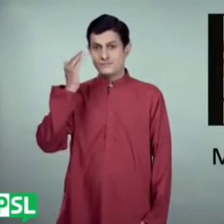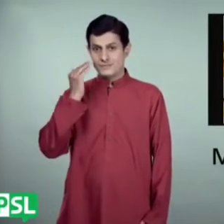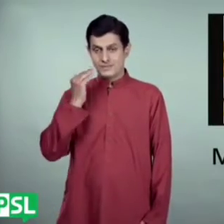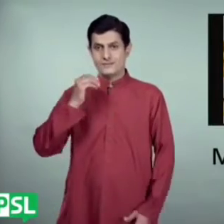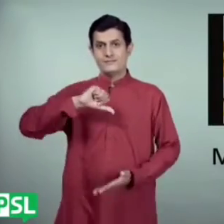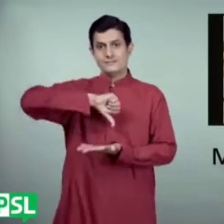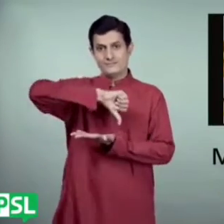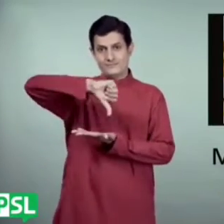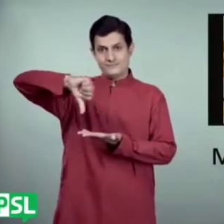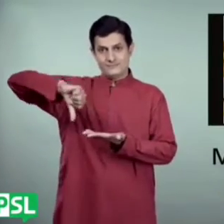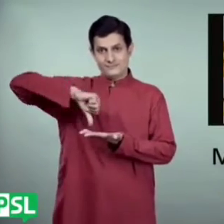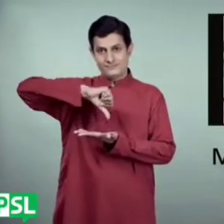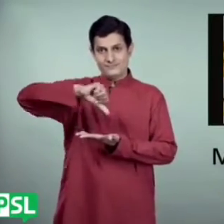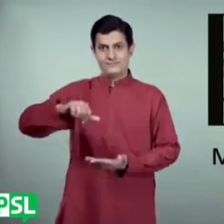sarson ki chutney,